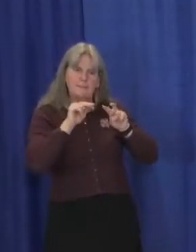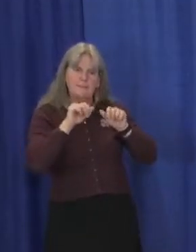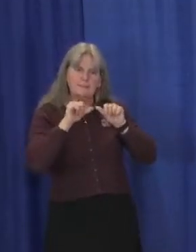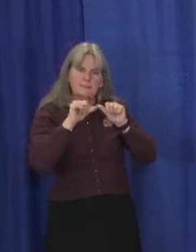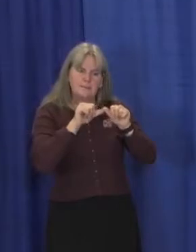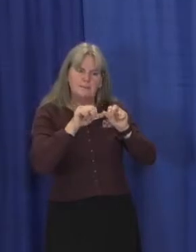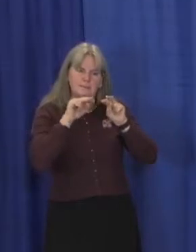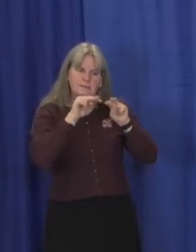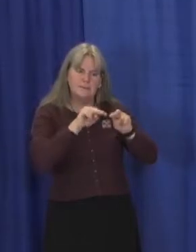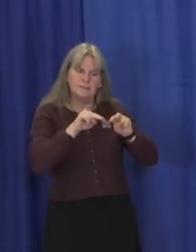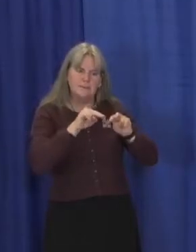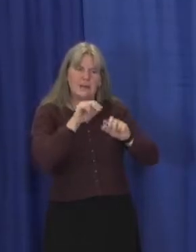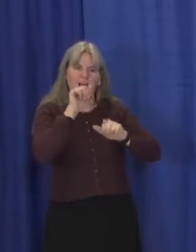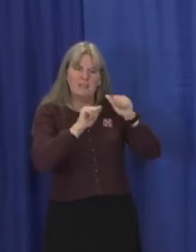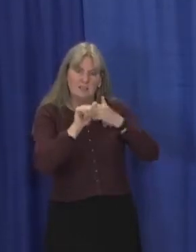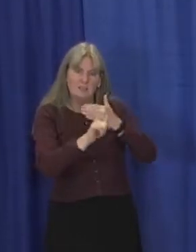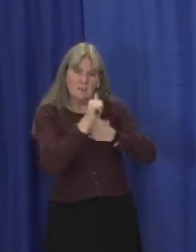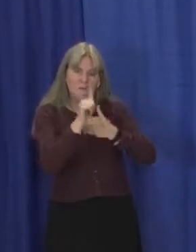continually assessing risk.